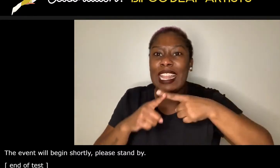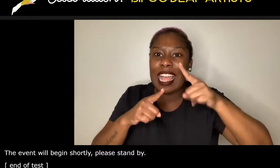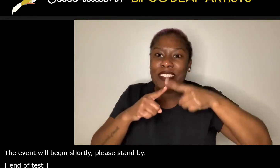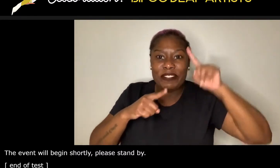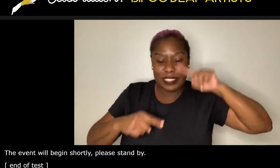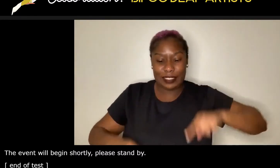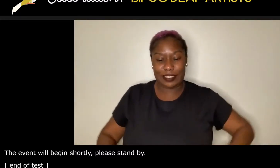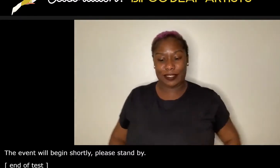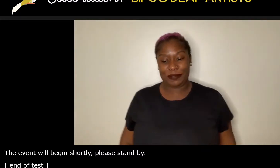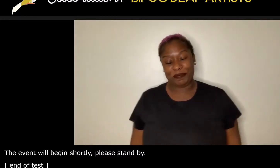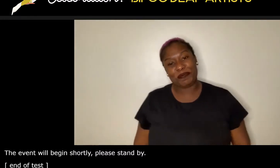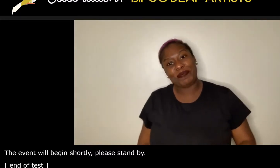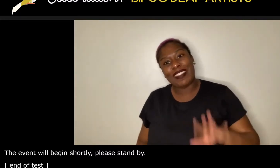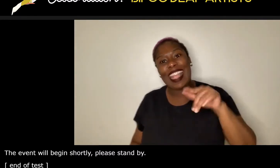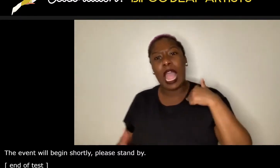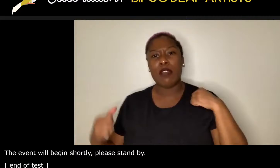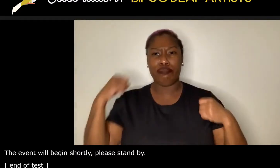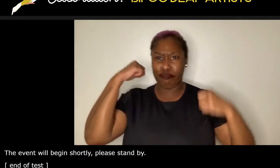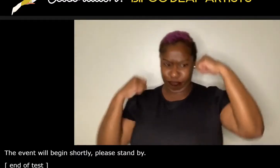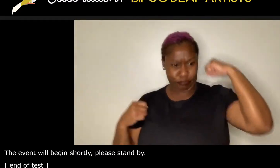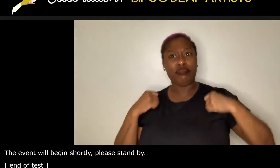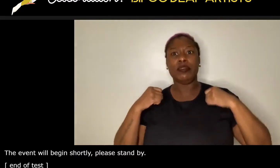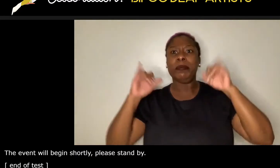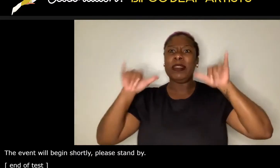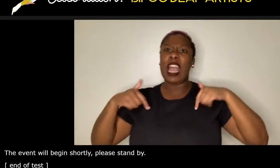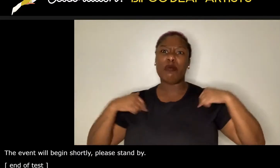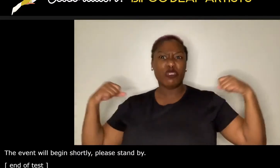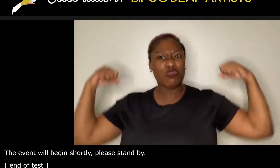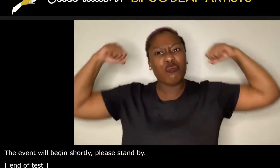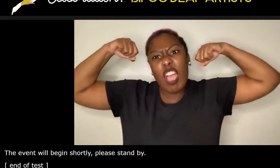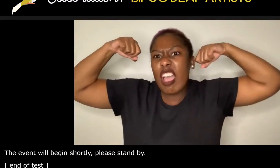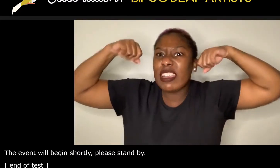dangerous. Mind sharper than any knife.